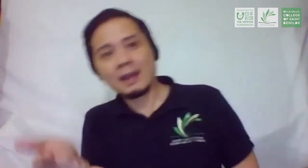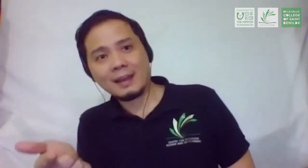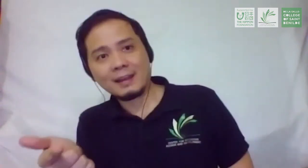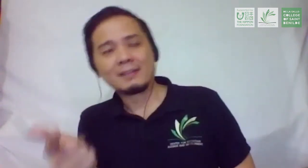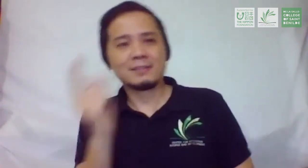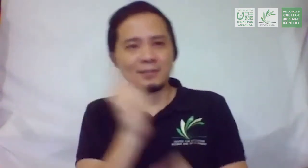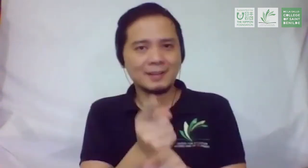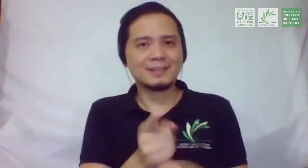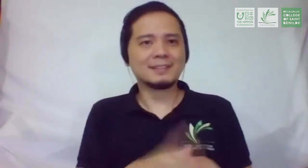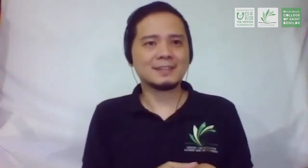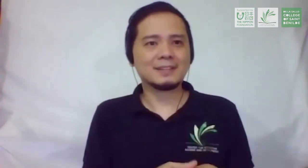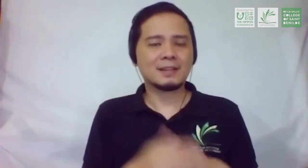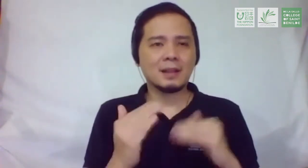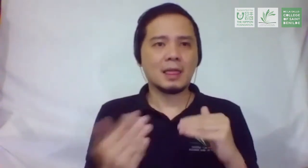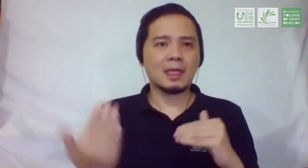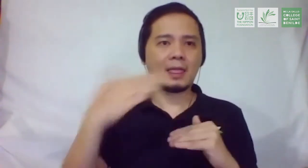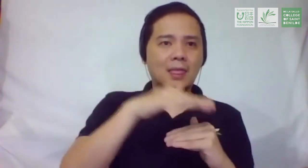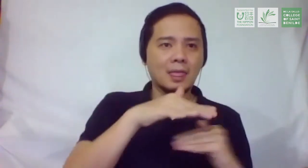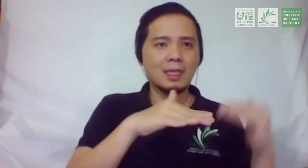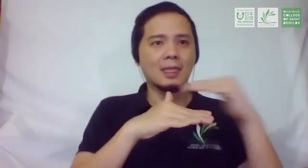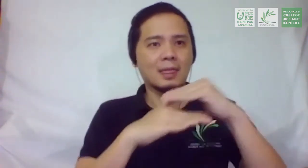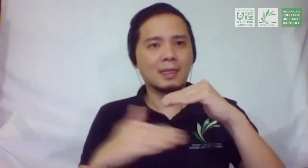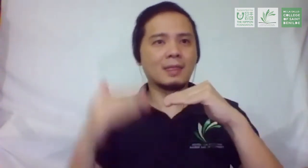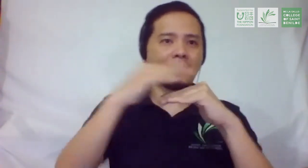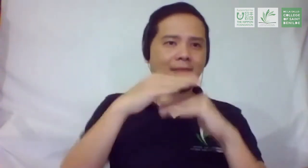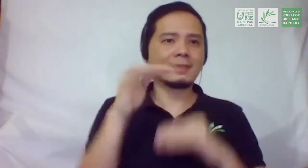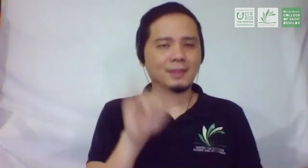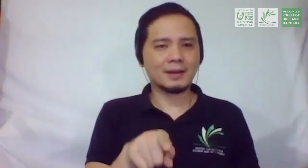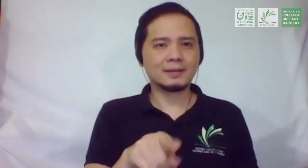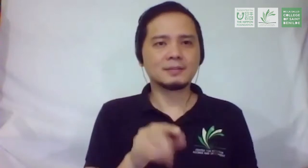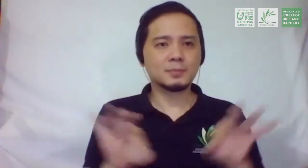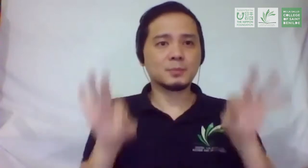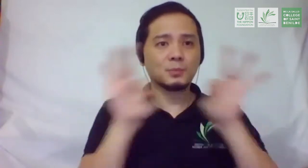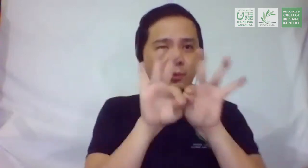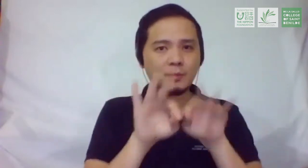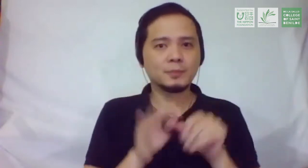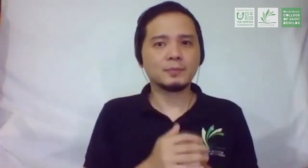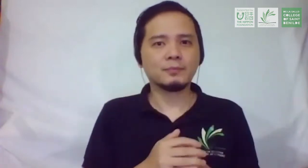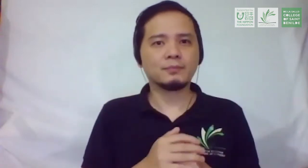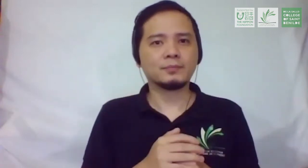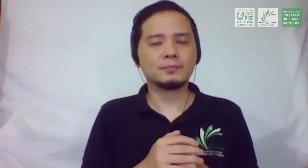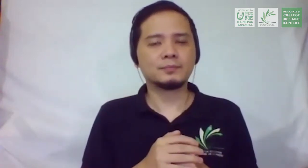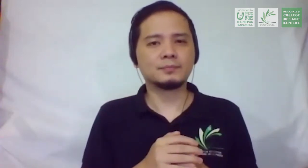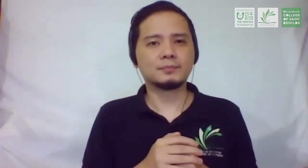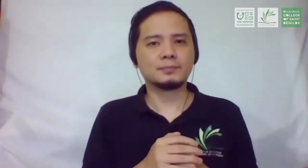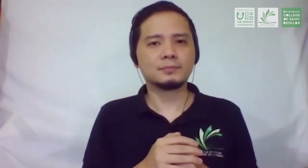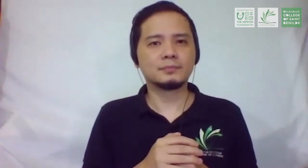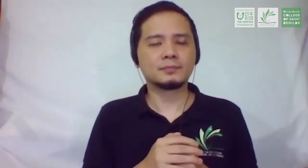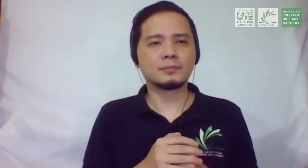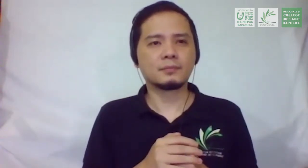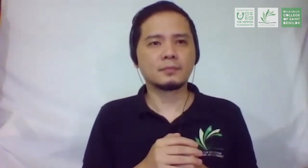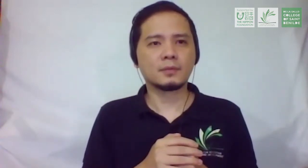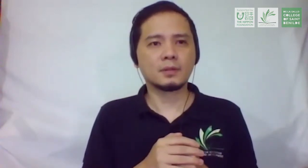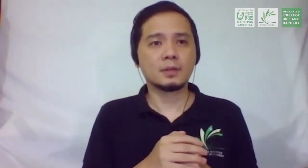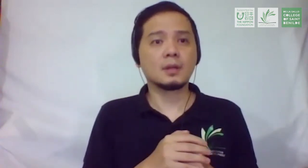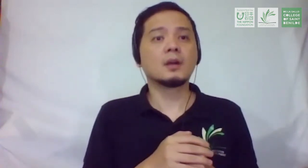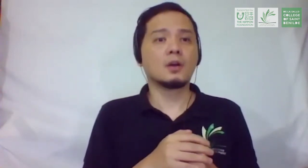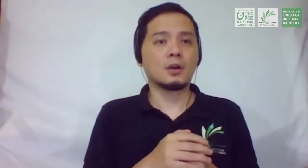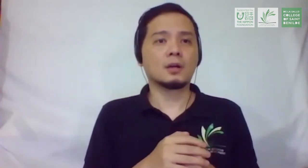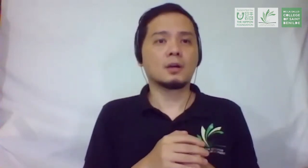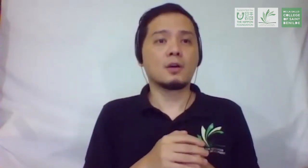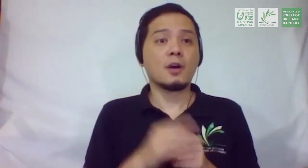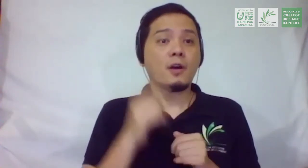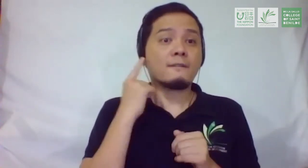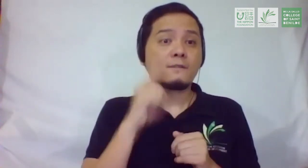Now, when you're teaching an introductory class, we